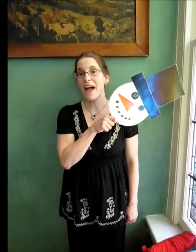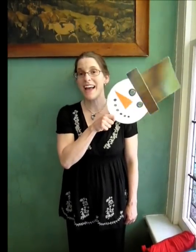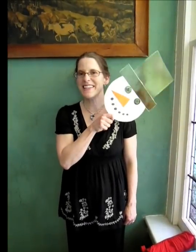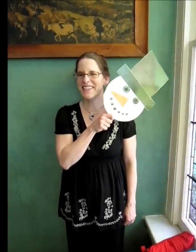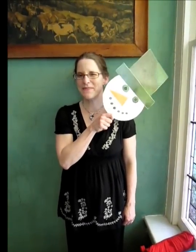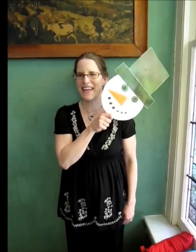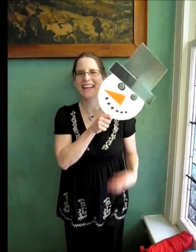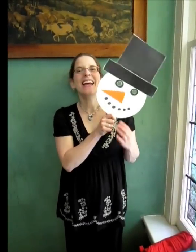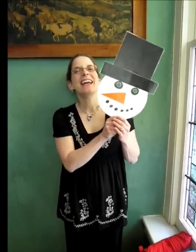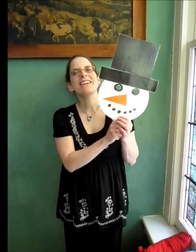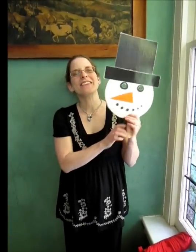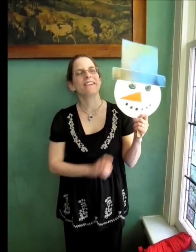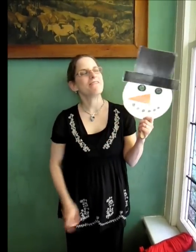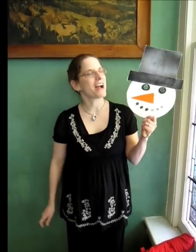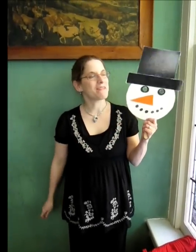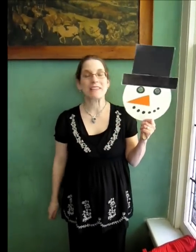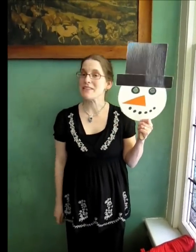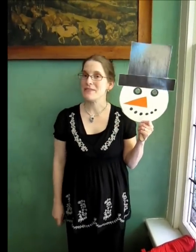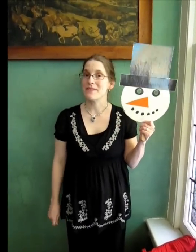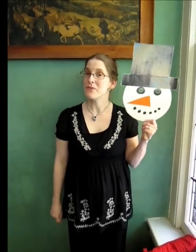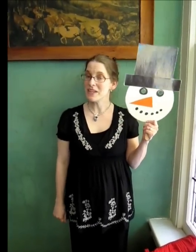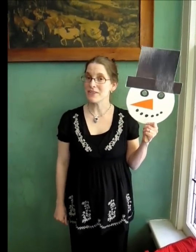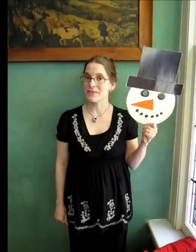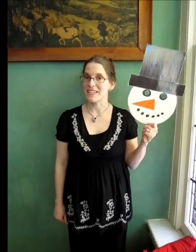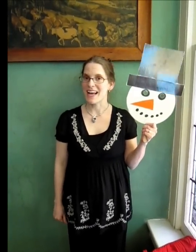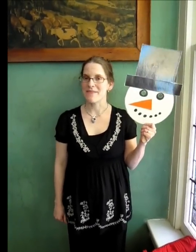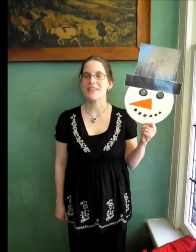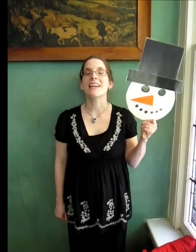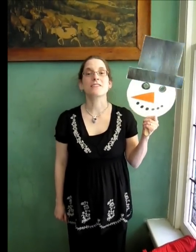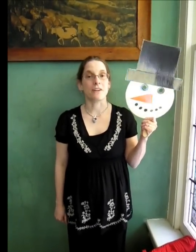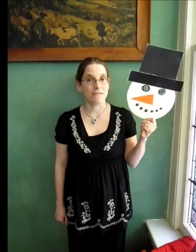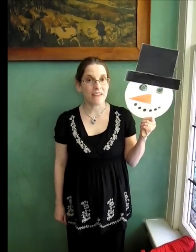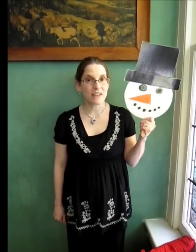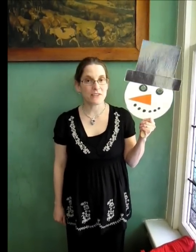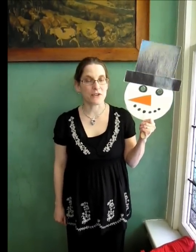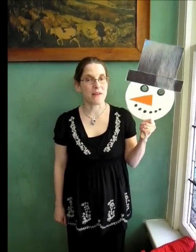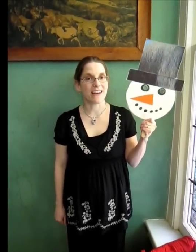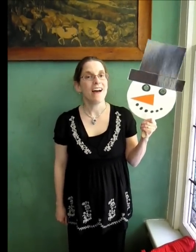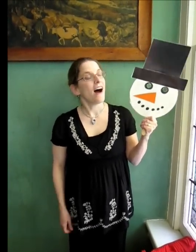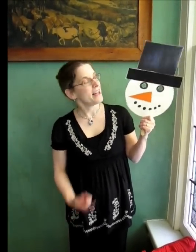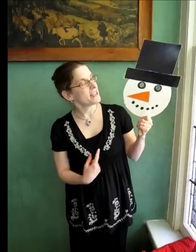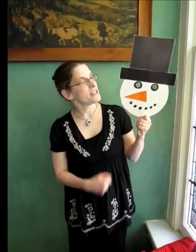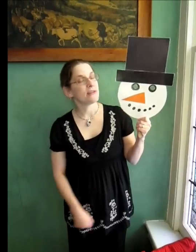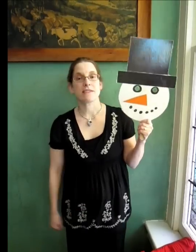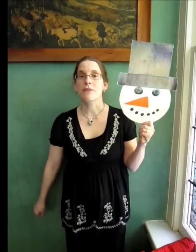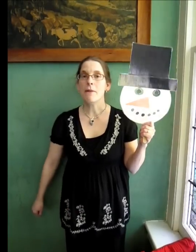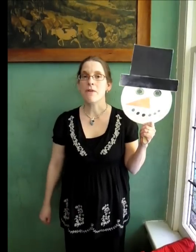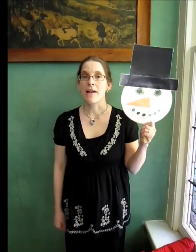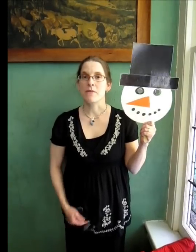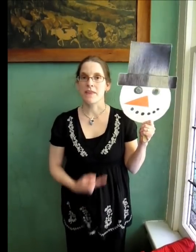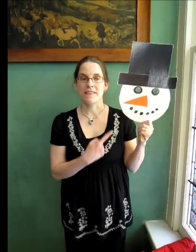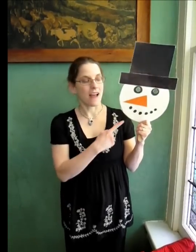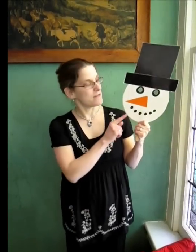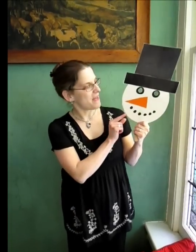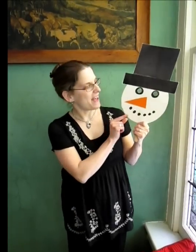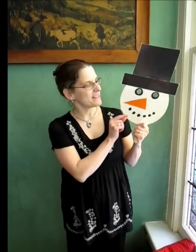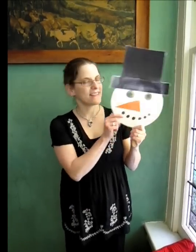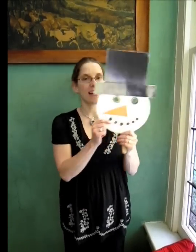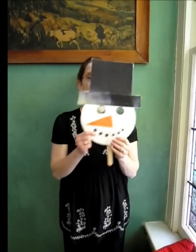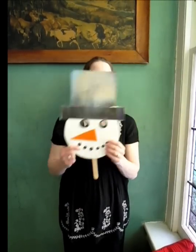Surprise, it's me. Here's a great rhyme to use with your winter story times. It's called 5 Little Snowmen. I like to do it as a prop rhyme with these kind of masks that I made